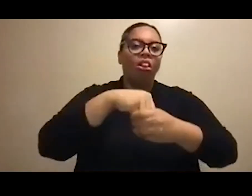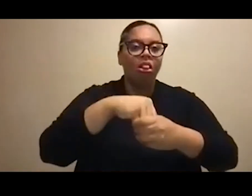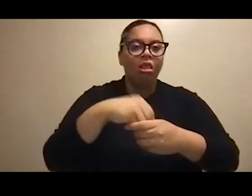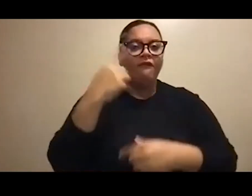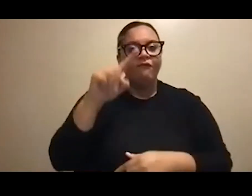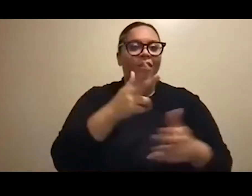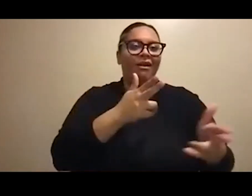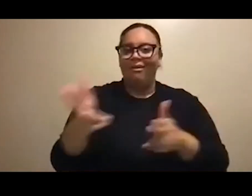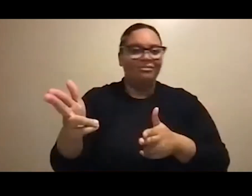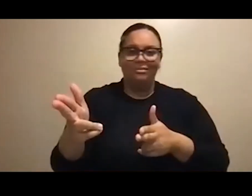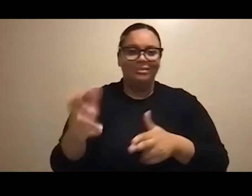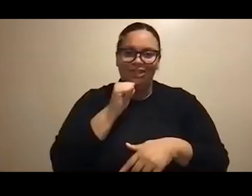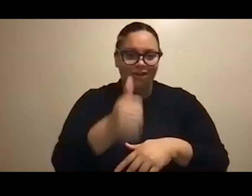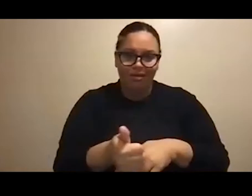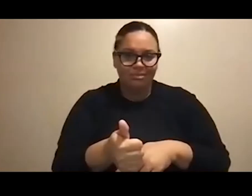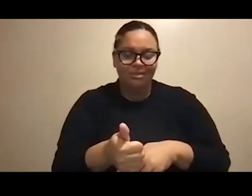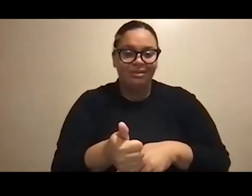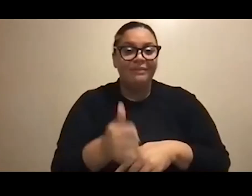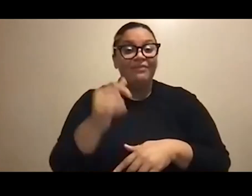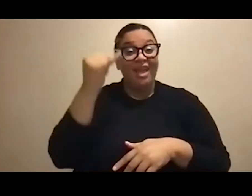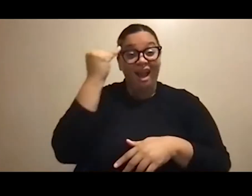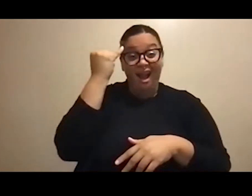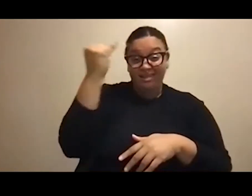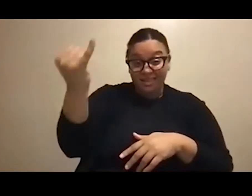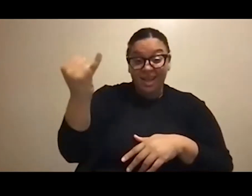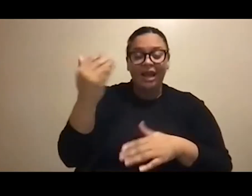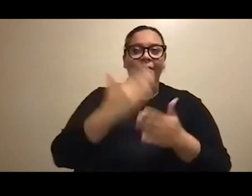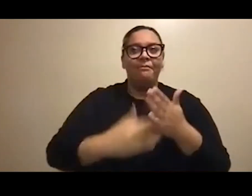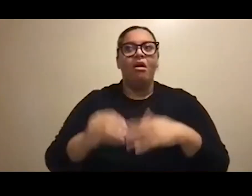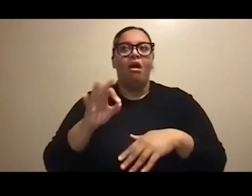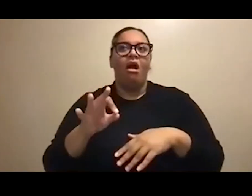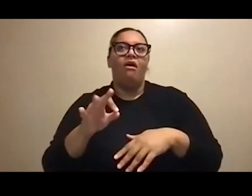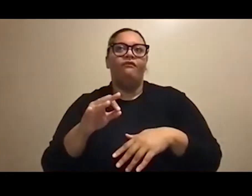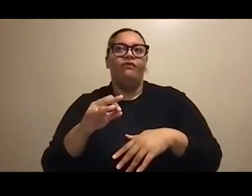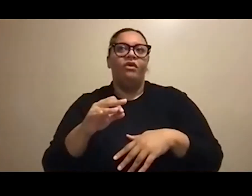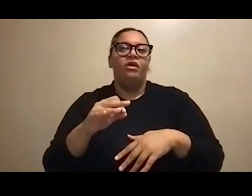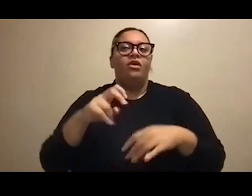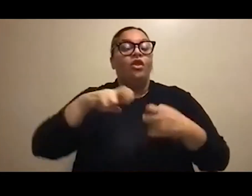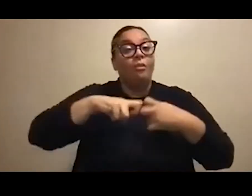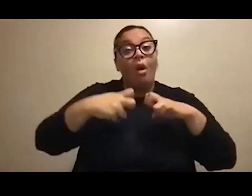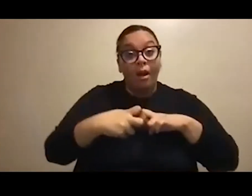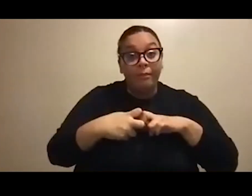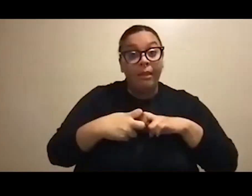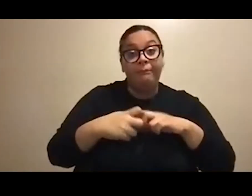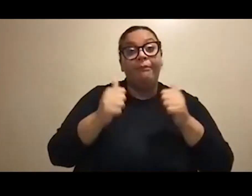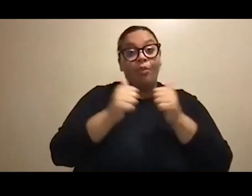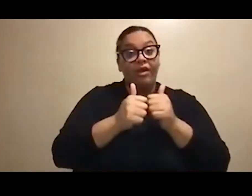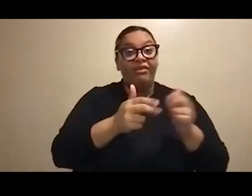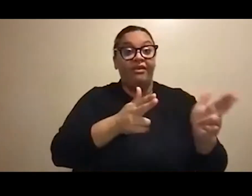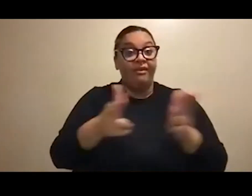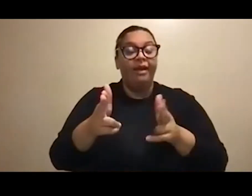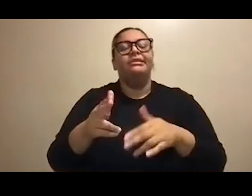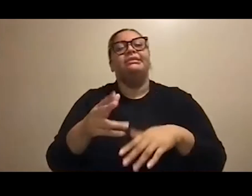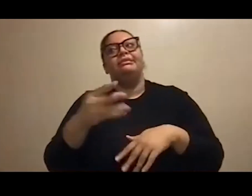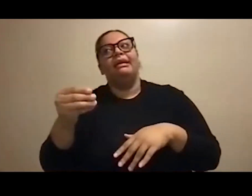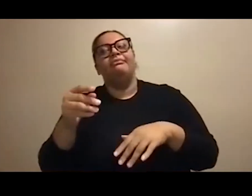called gun. The gun, the idea, and part of the controversy, frankly, entailed by the Second Amendment, is